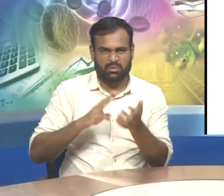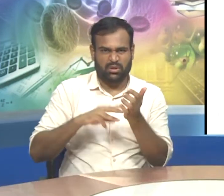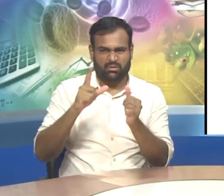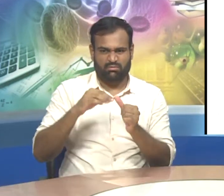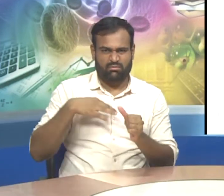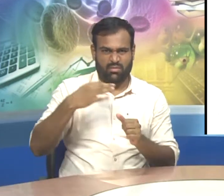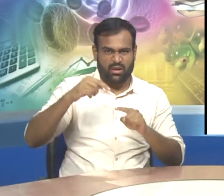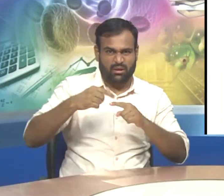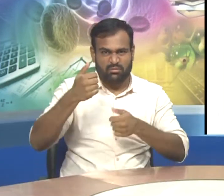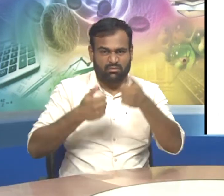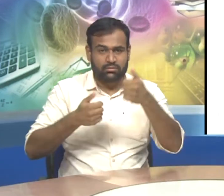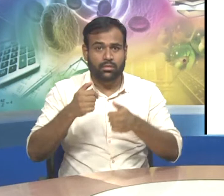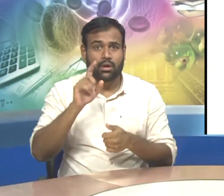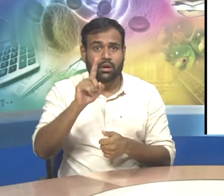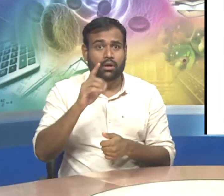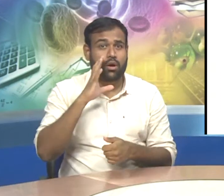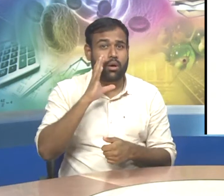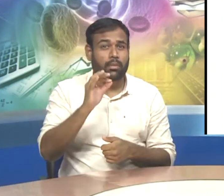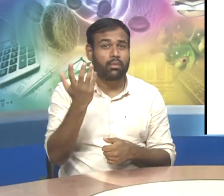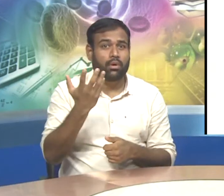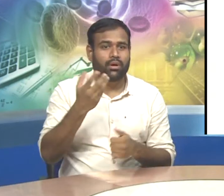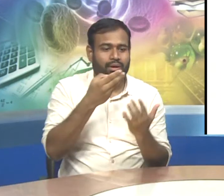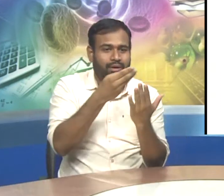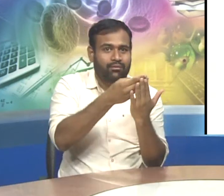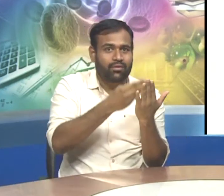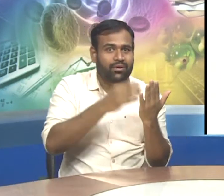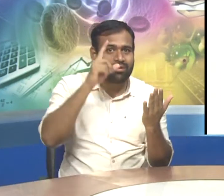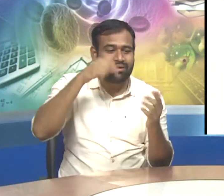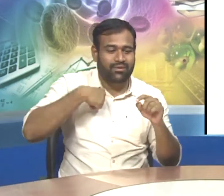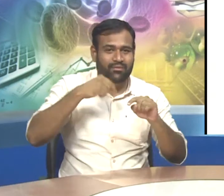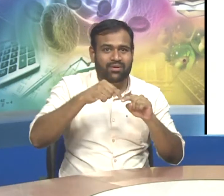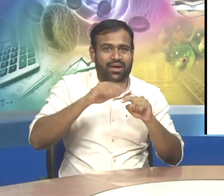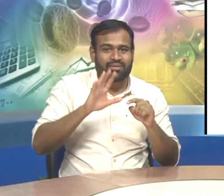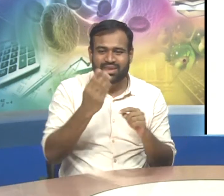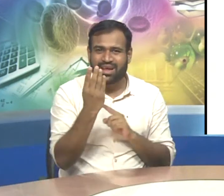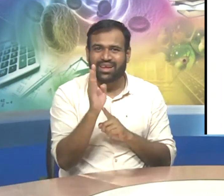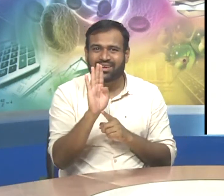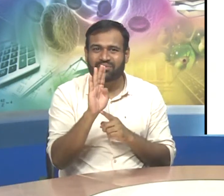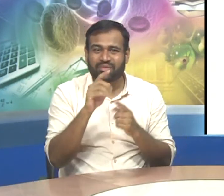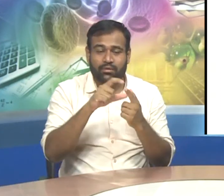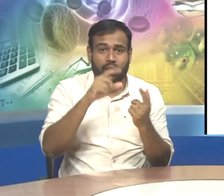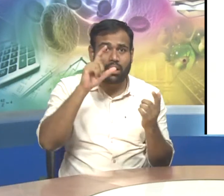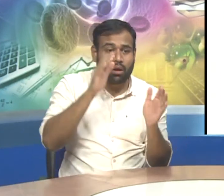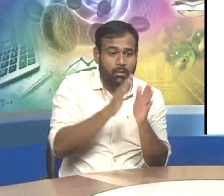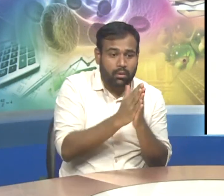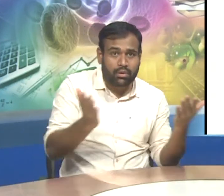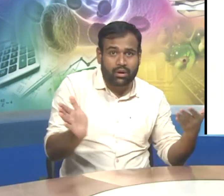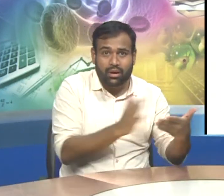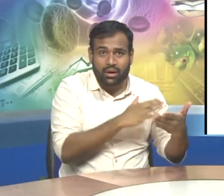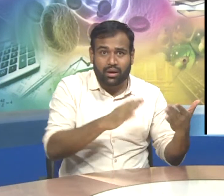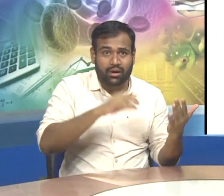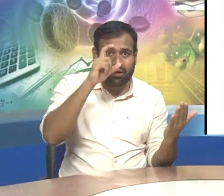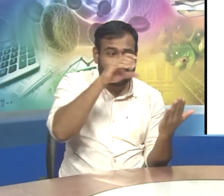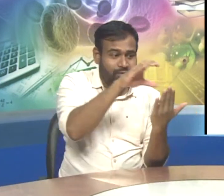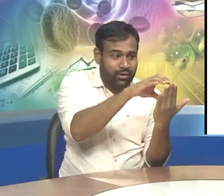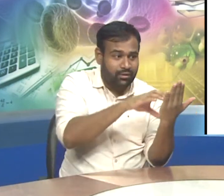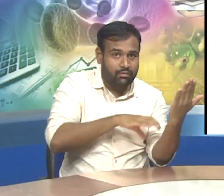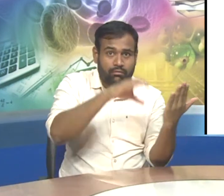And the third eligibility is as the candidate's name must be in